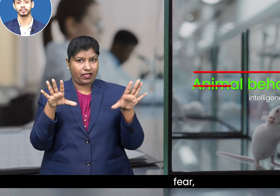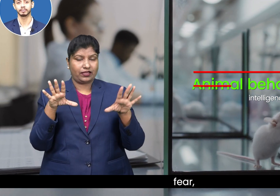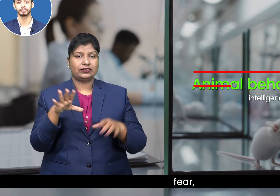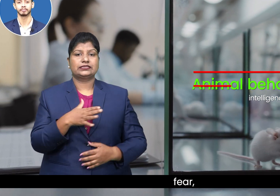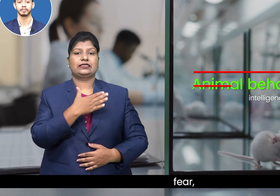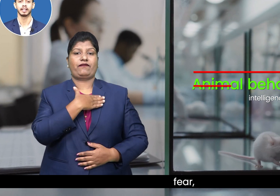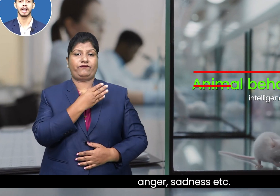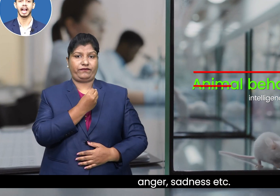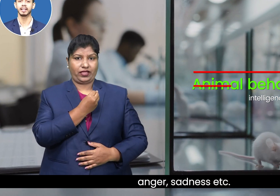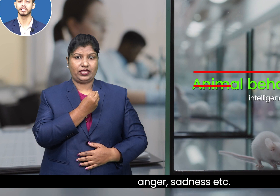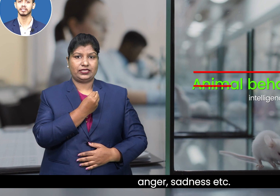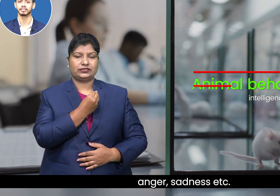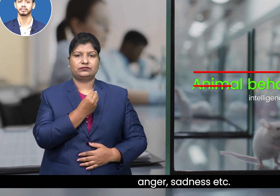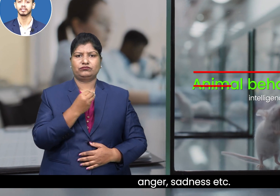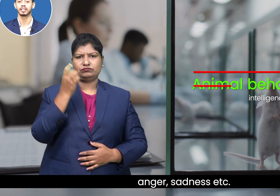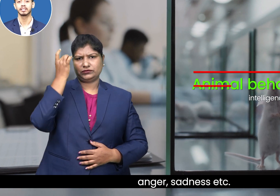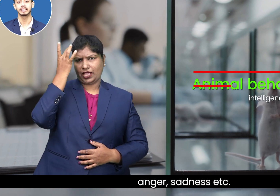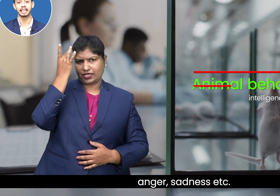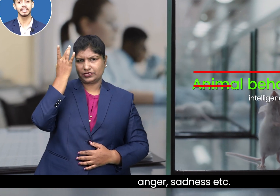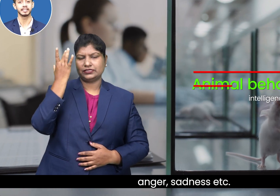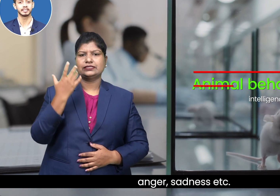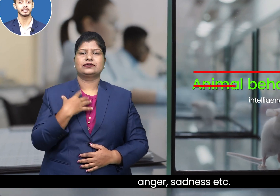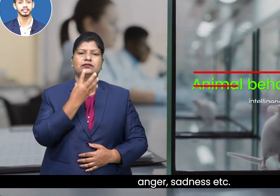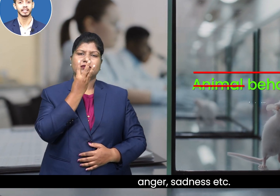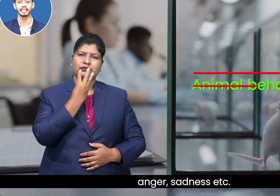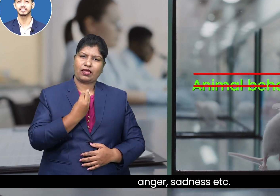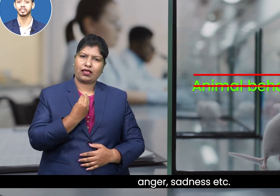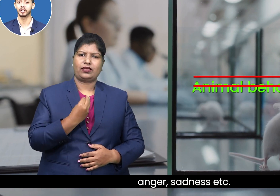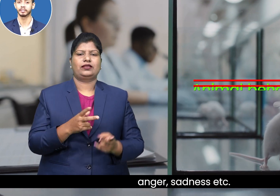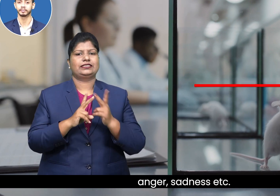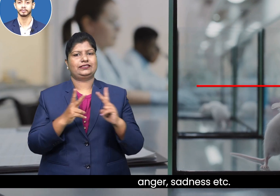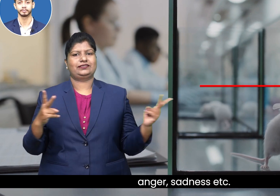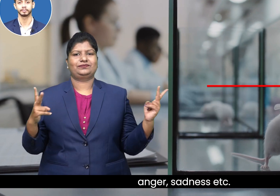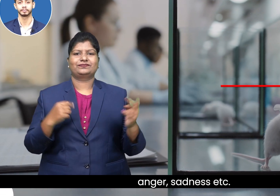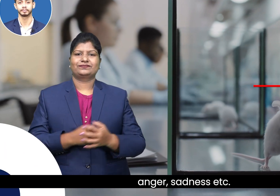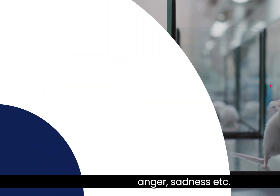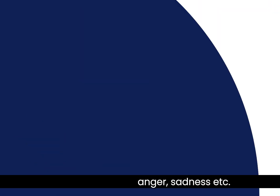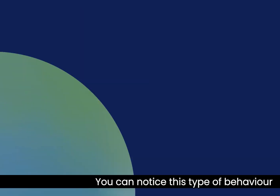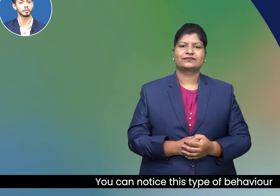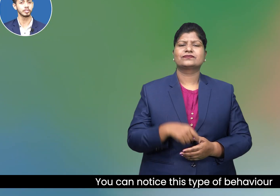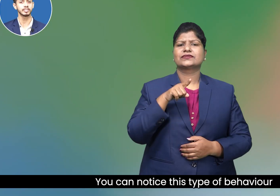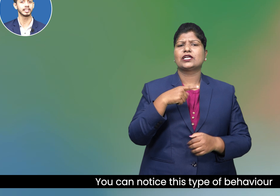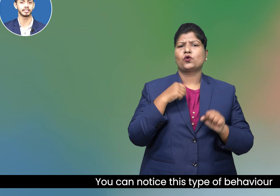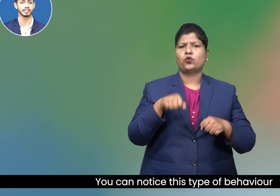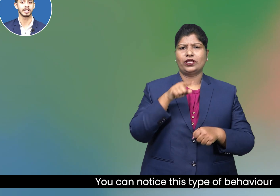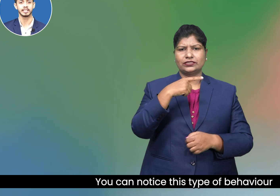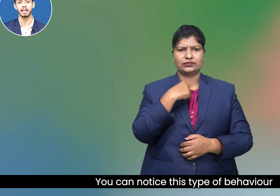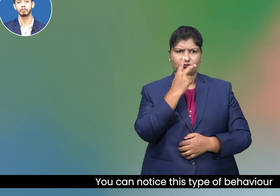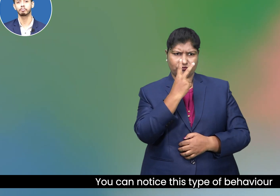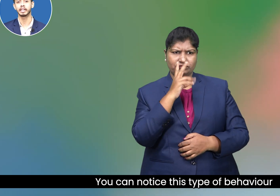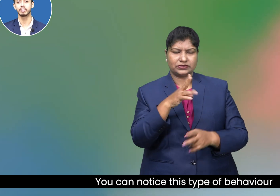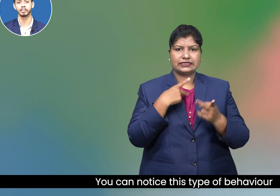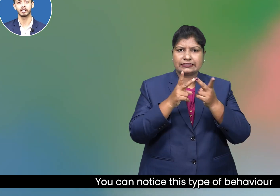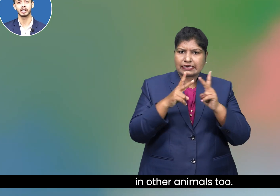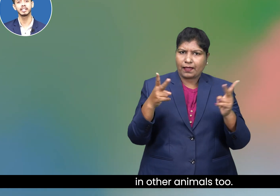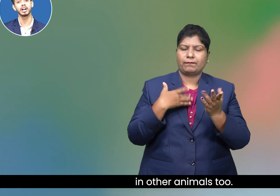fear, anger, sadness, etc. You can notice this type